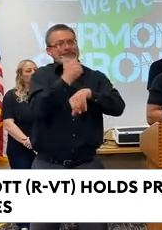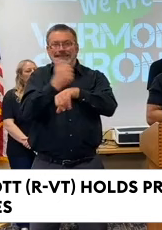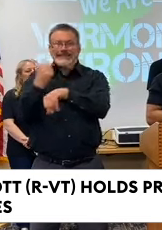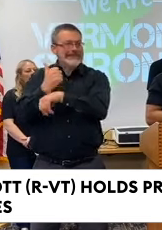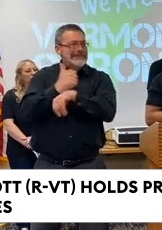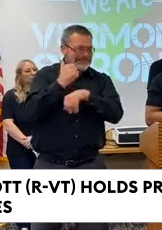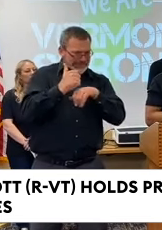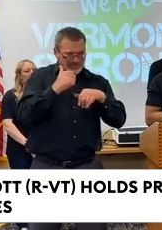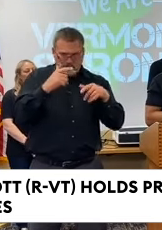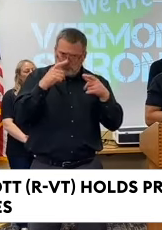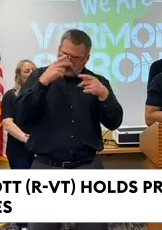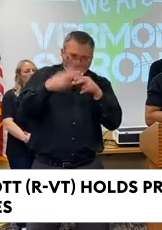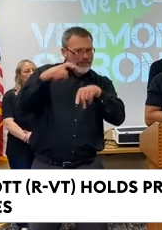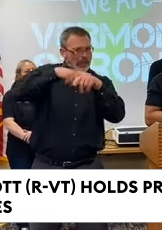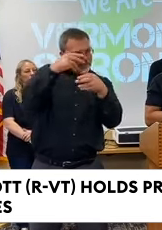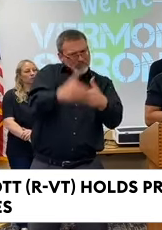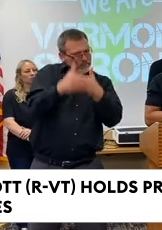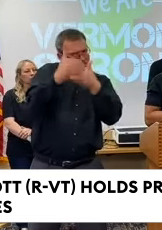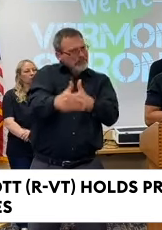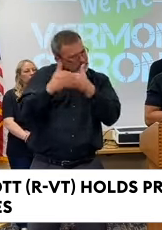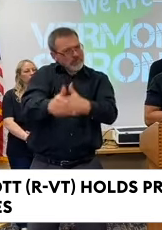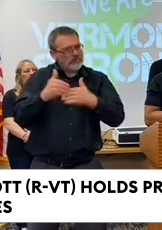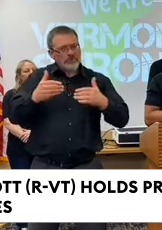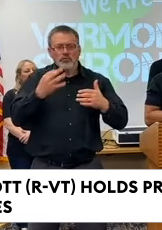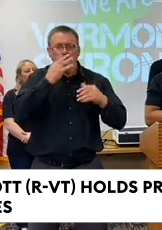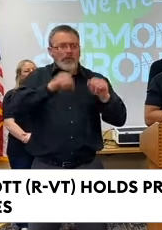as housing's concerned. I have a clarifying question about what